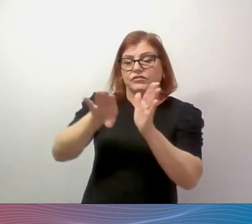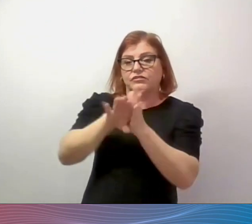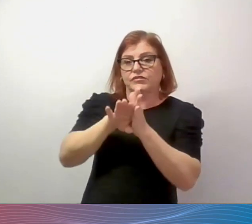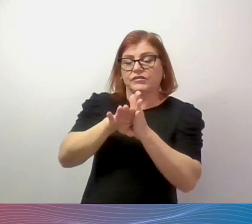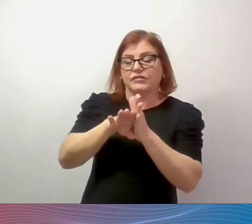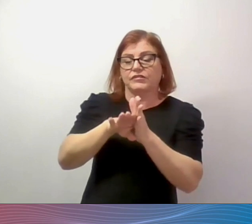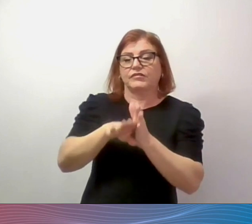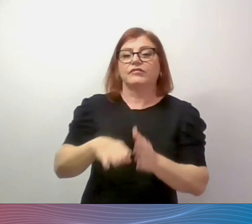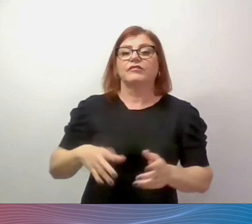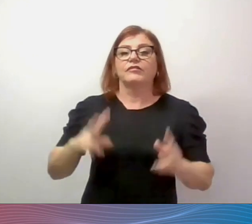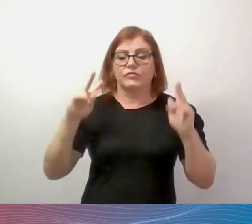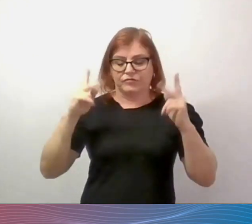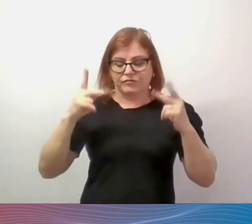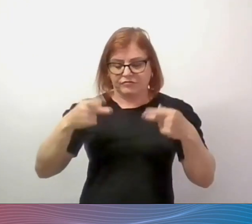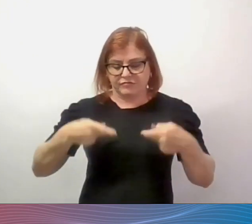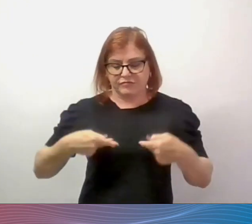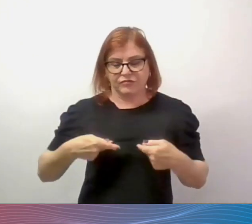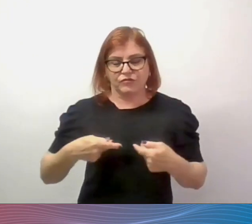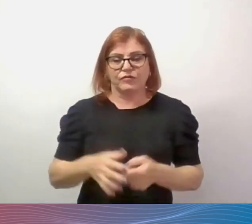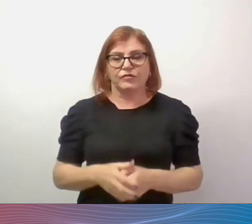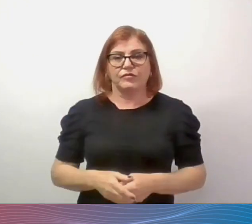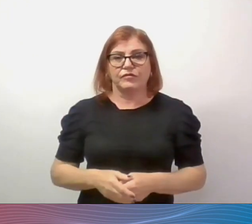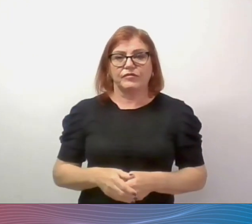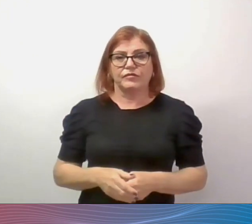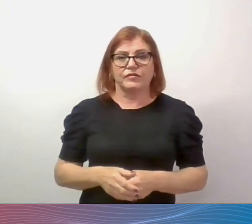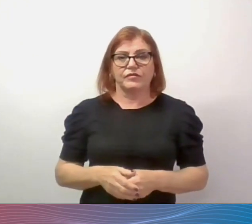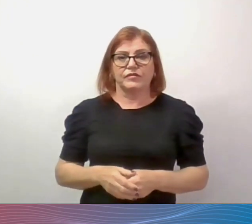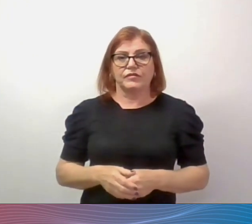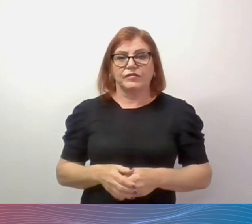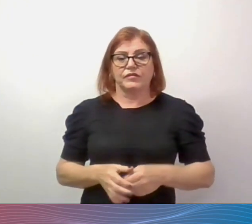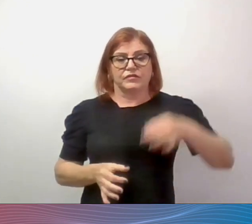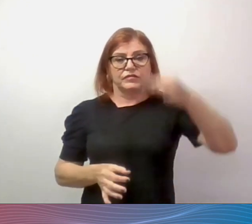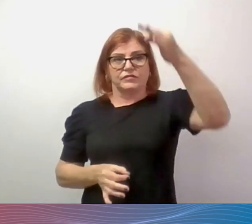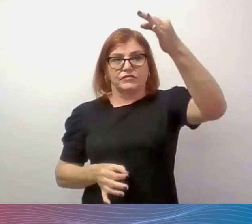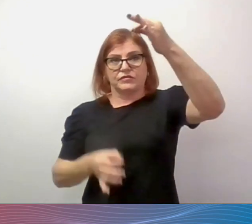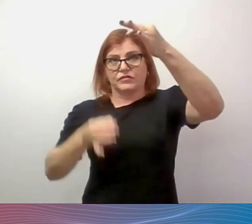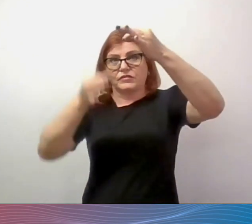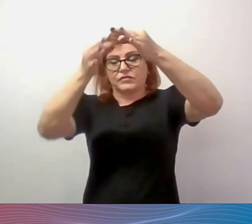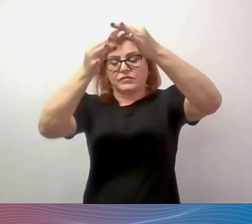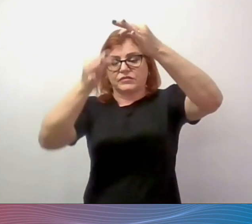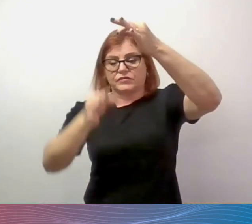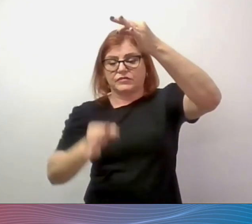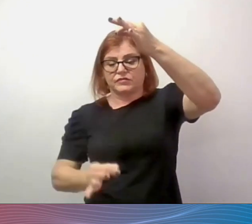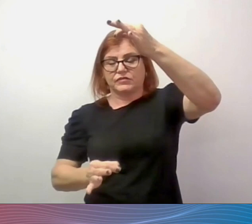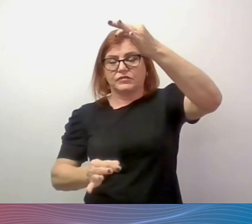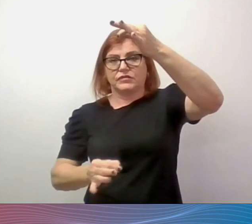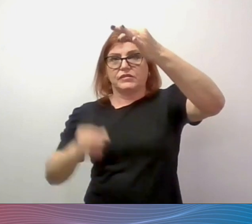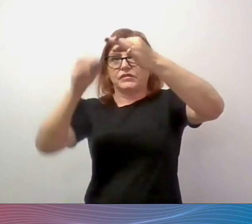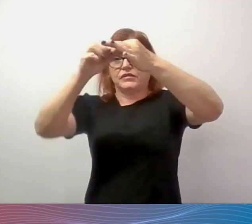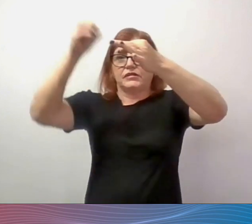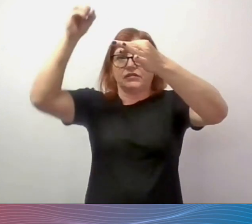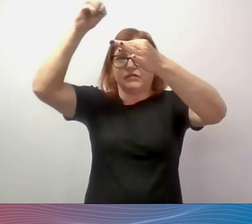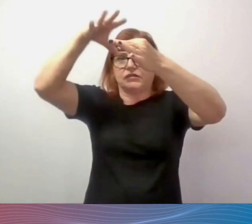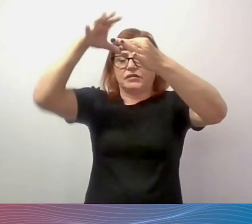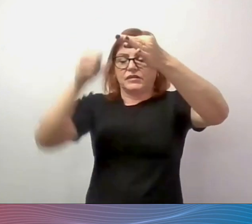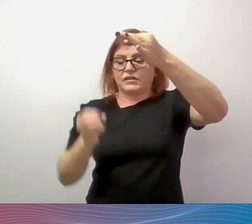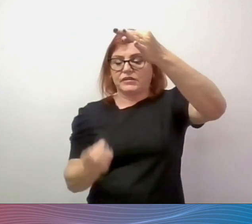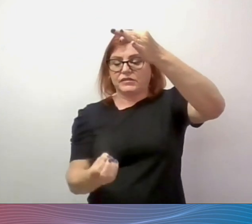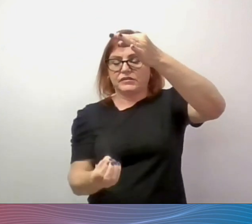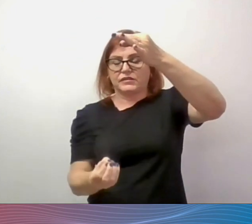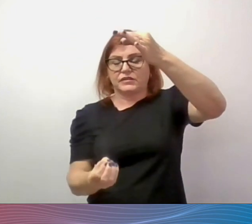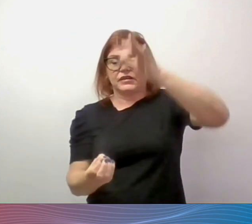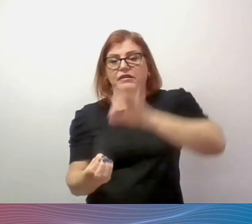man. E a outra extremidade da parte de Deus, a graça, é o amor. And the